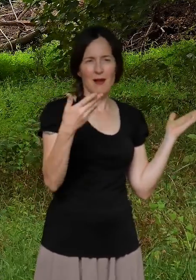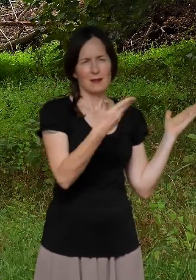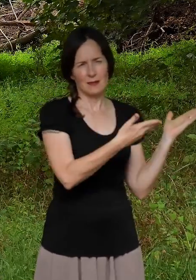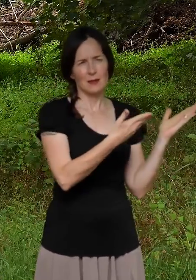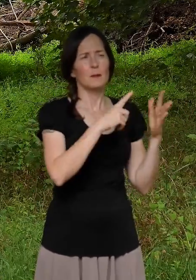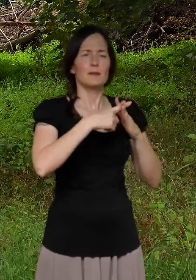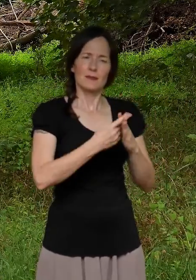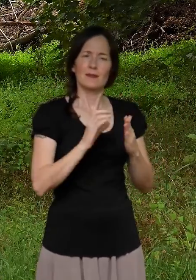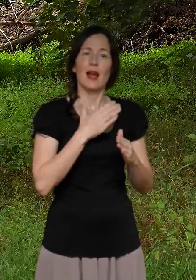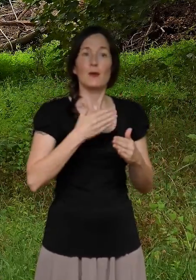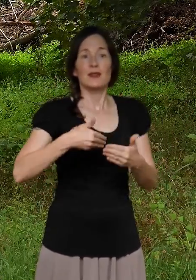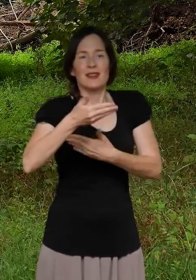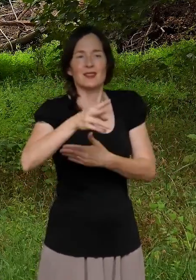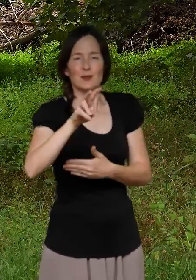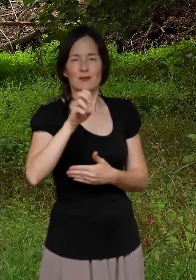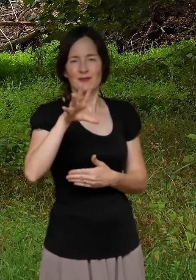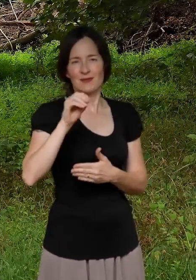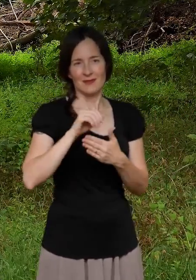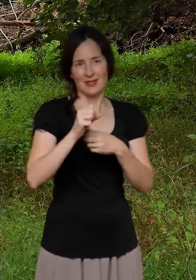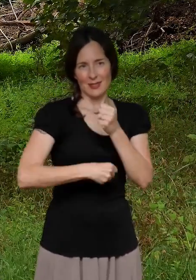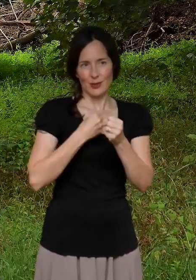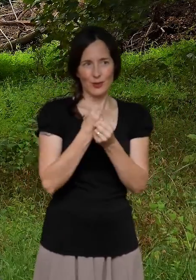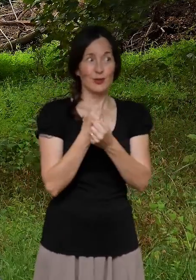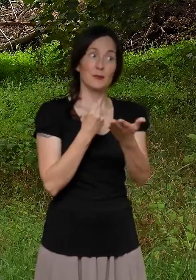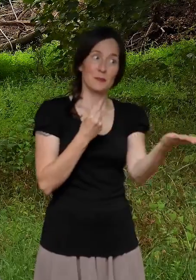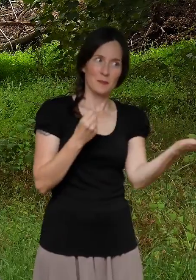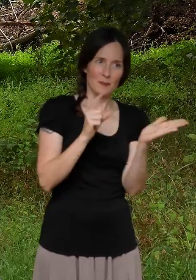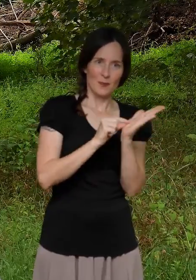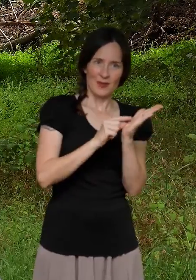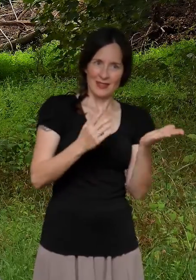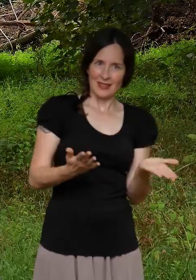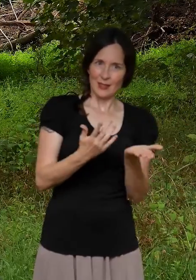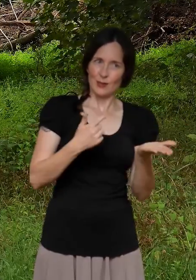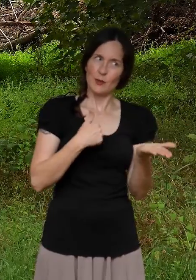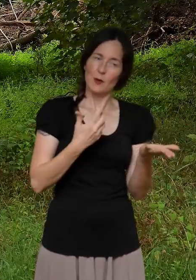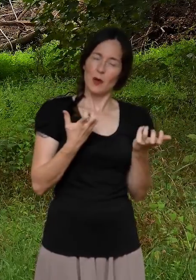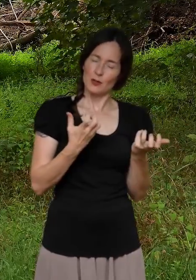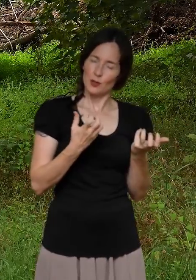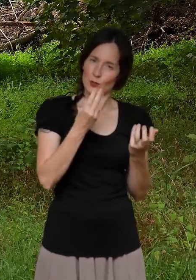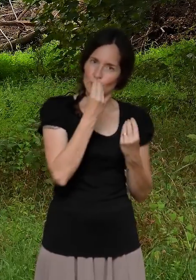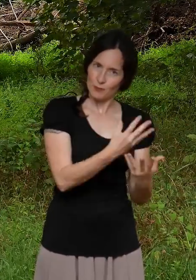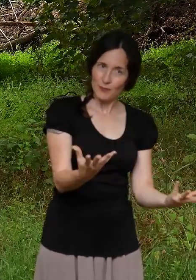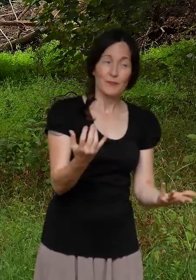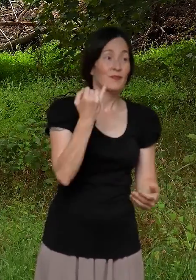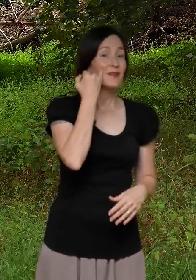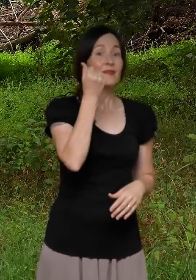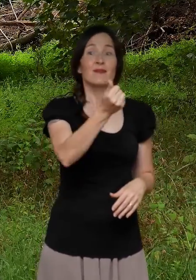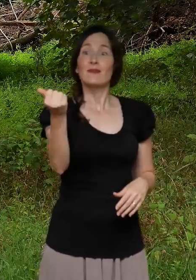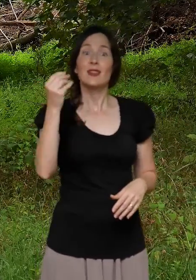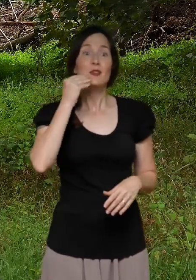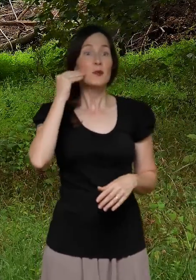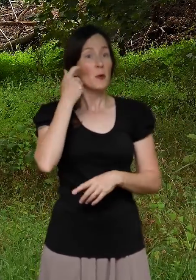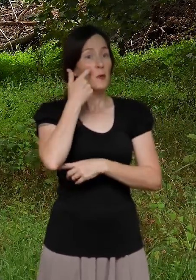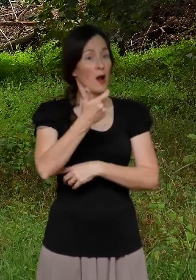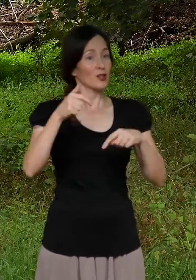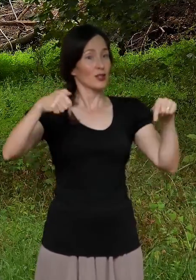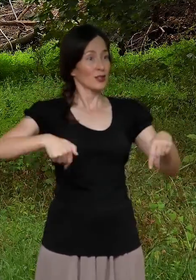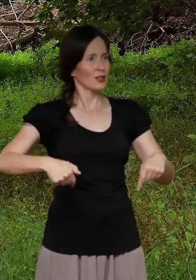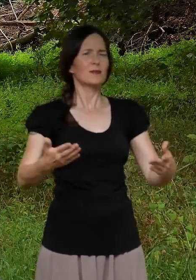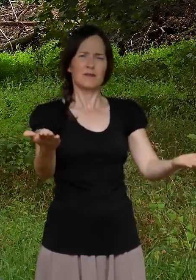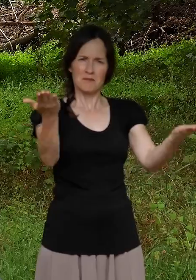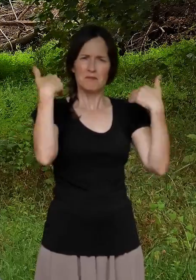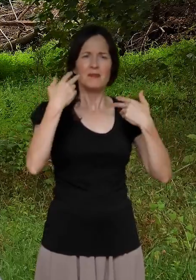first national road, the first state park, Patapsco, and soon we will be one of the first mill towns to ever rebuild